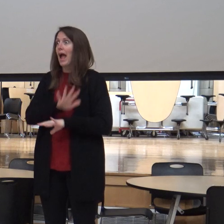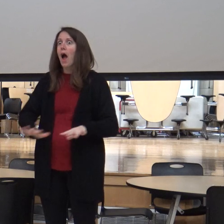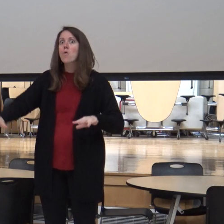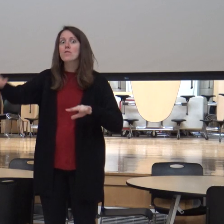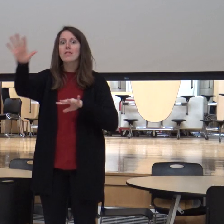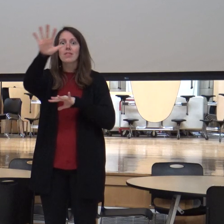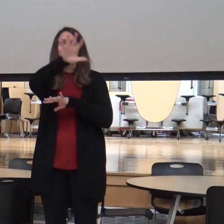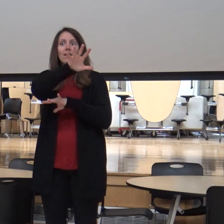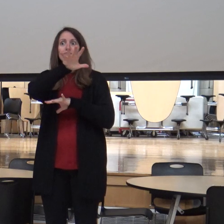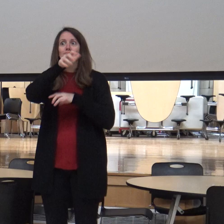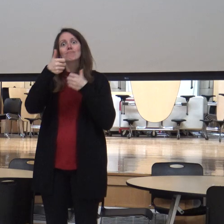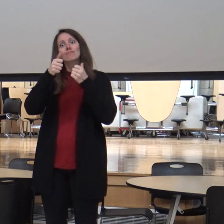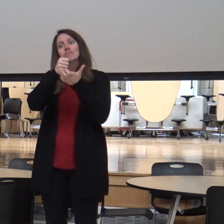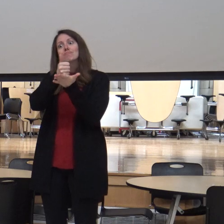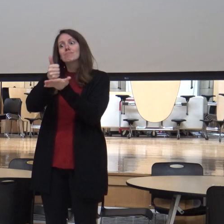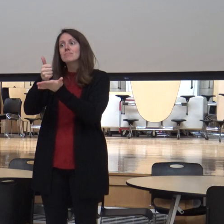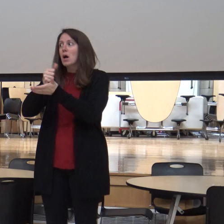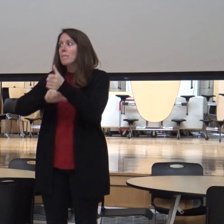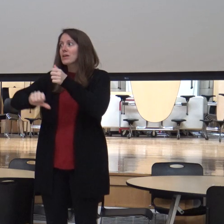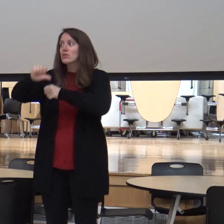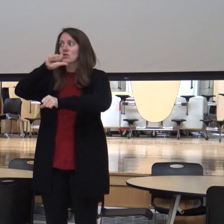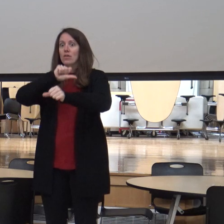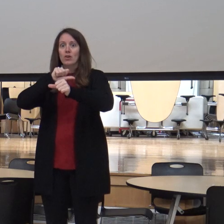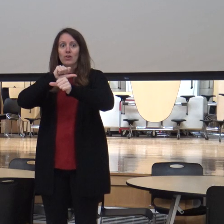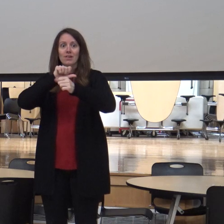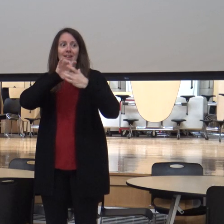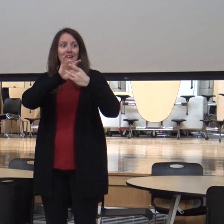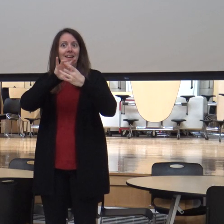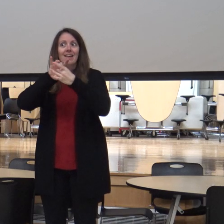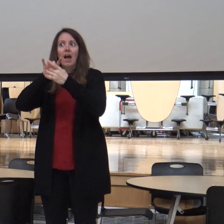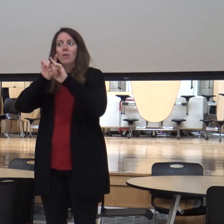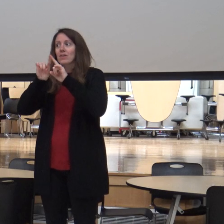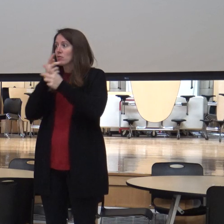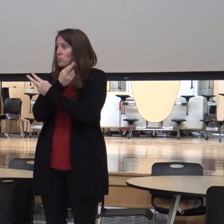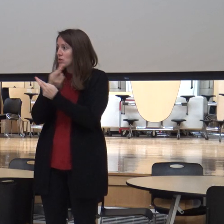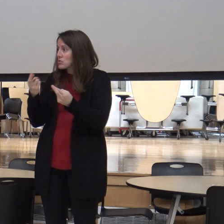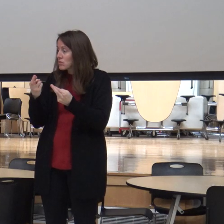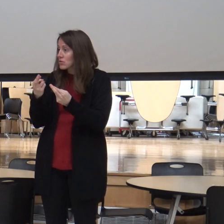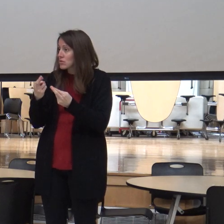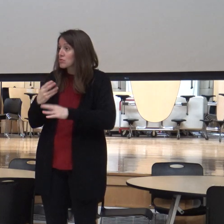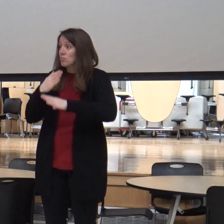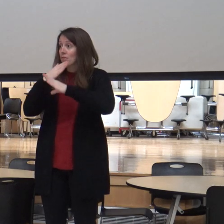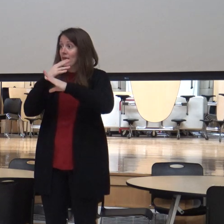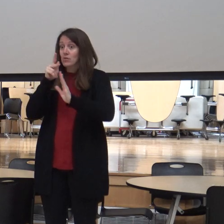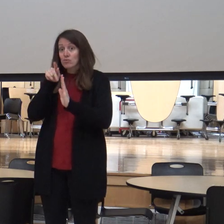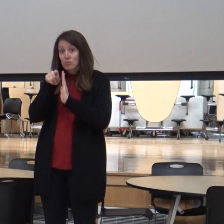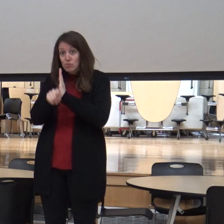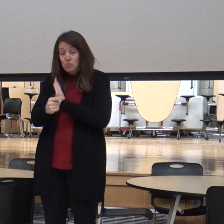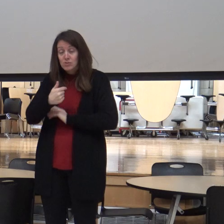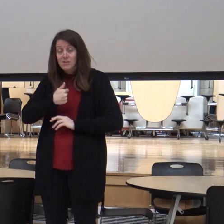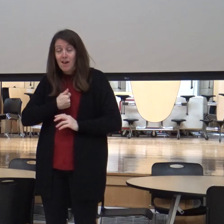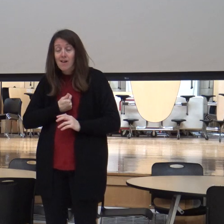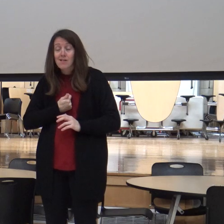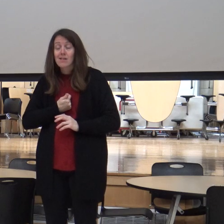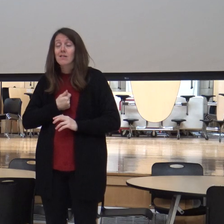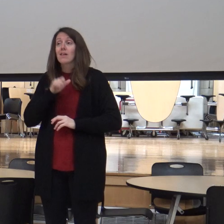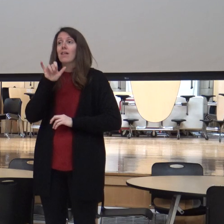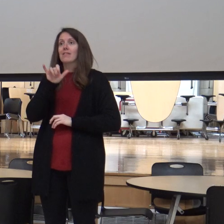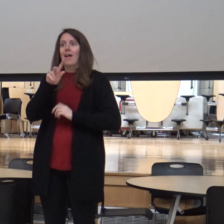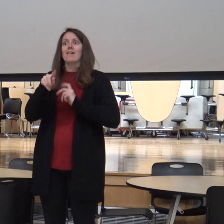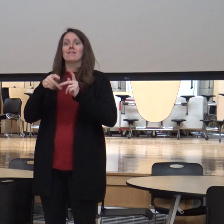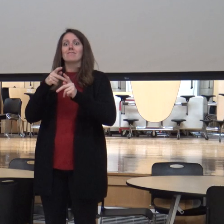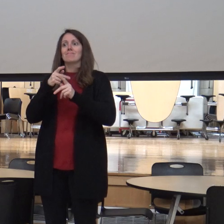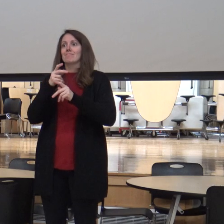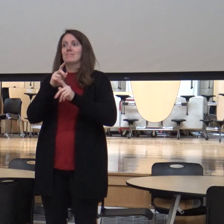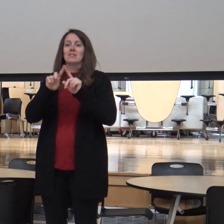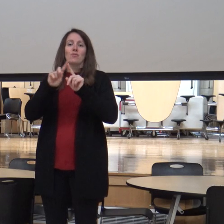help each other and to help connect with resources, to help prevent suicide. Those type of organizations are